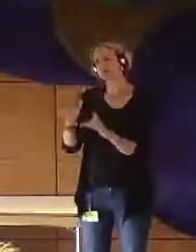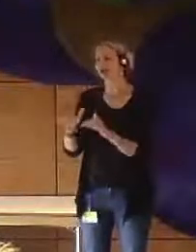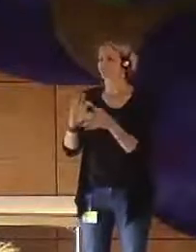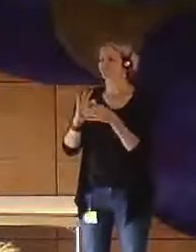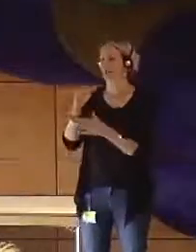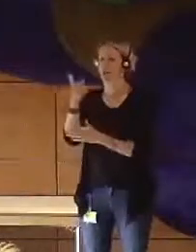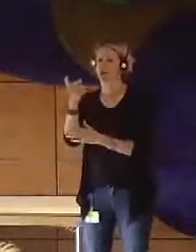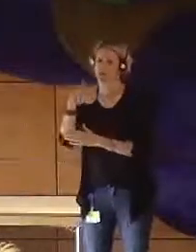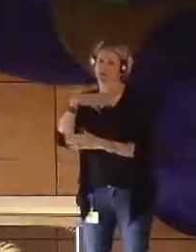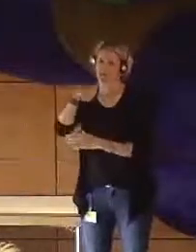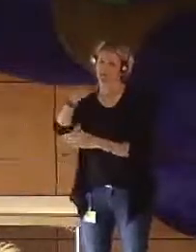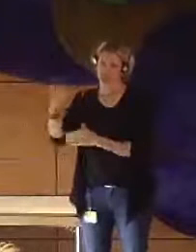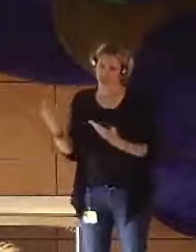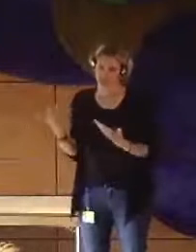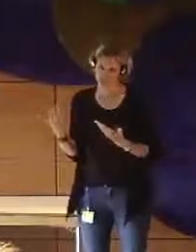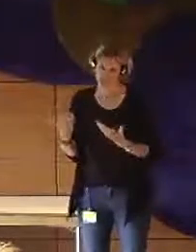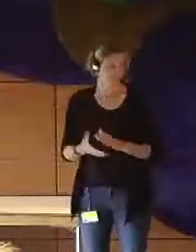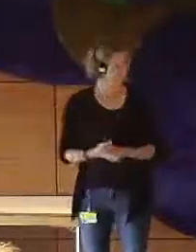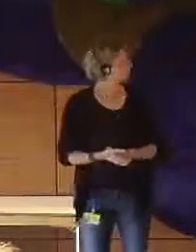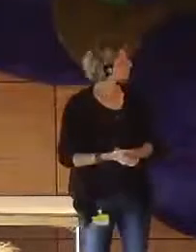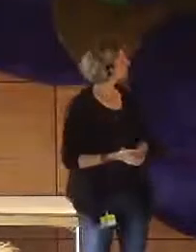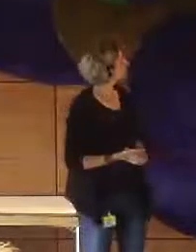So interesting,